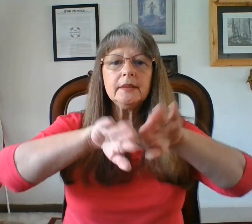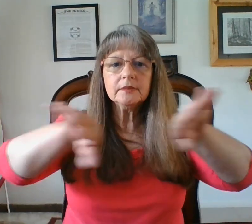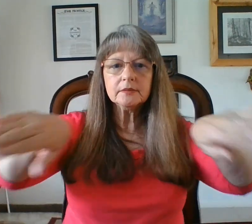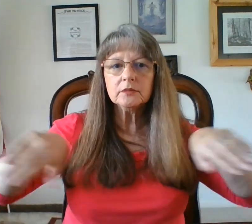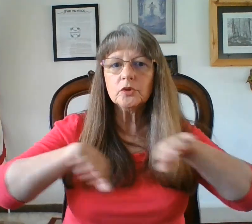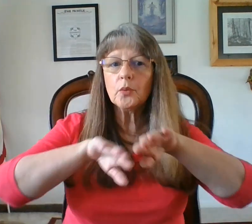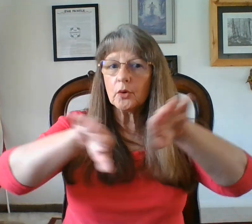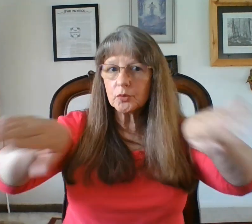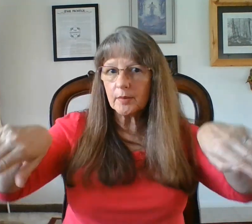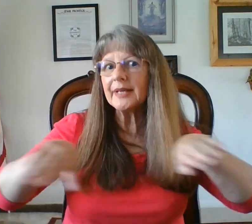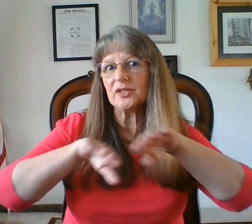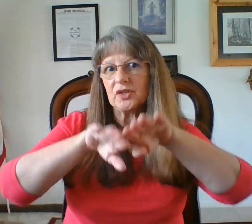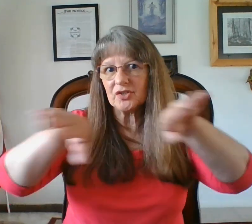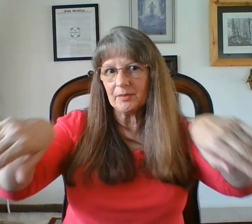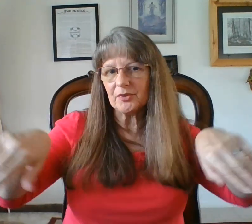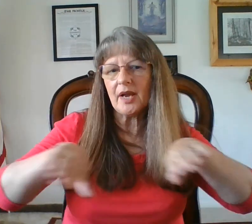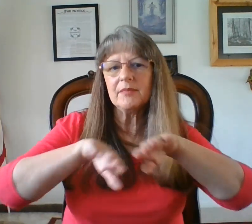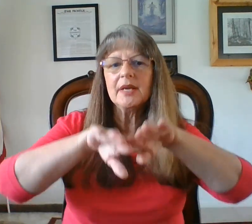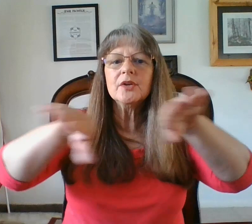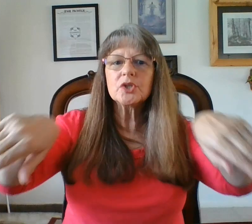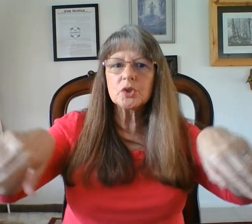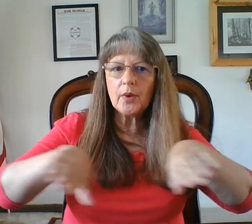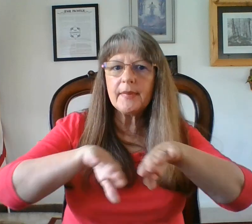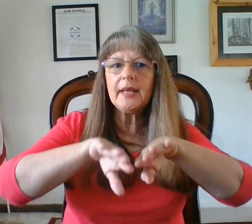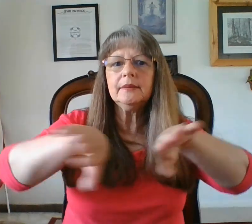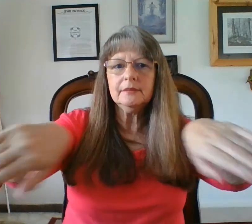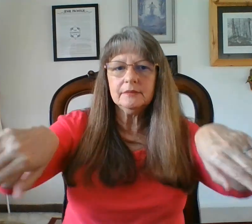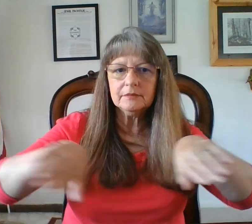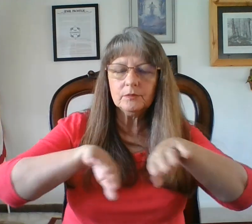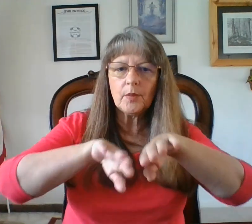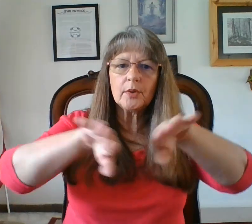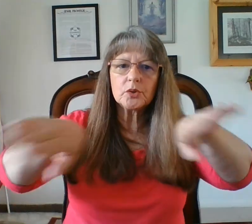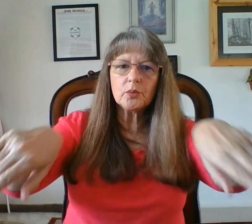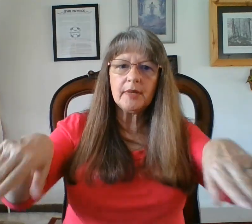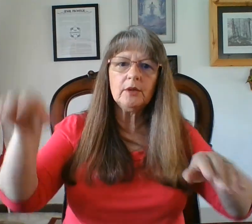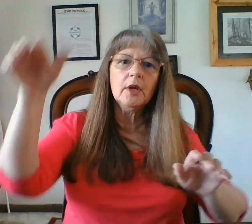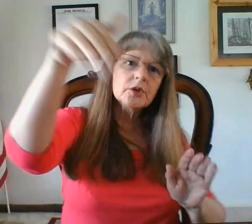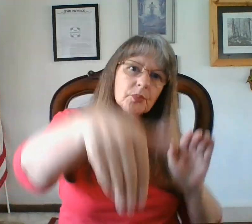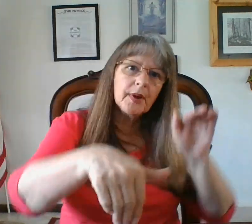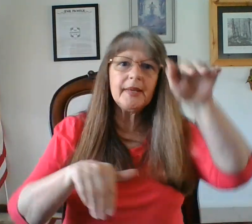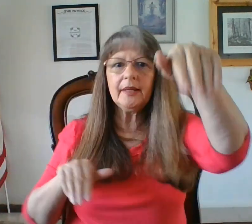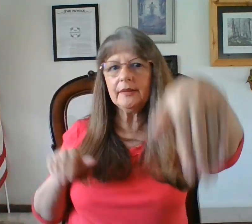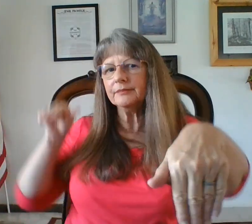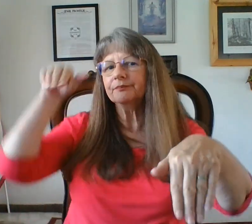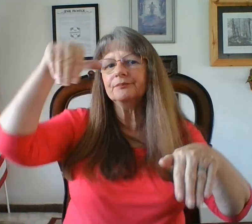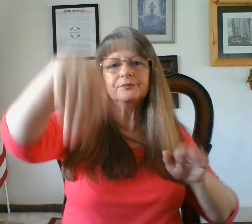Swimming. You want to go swimming because it's getting summertime. Swimming. I want to go swimming. Swimming.